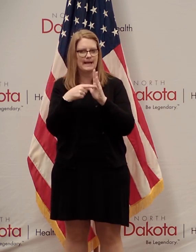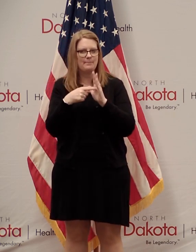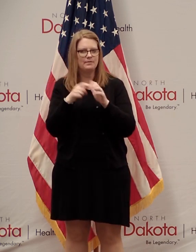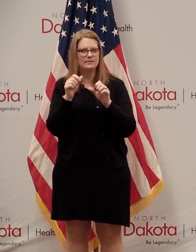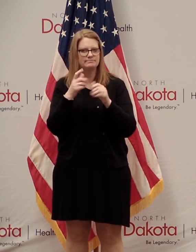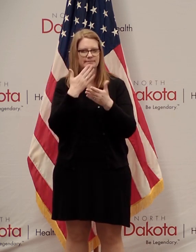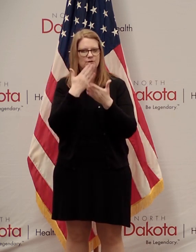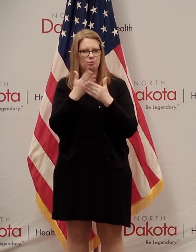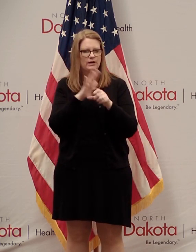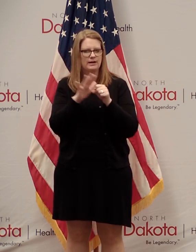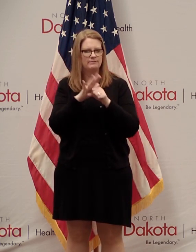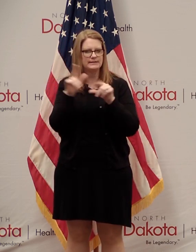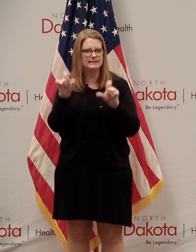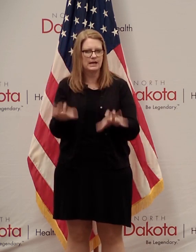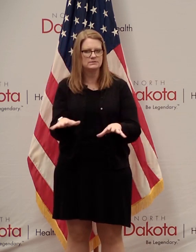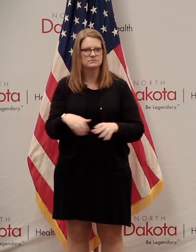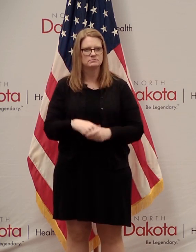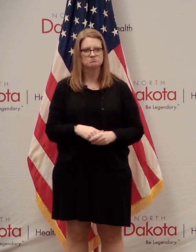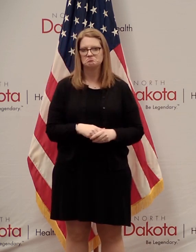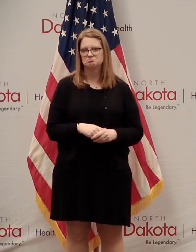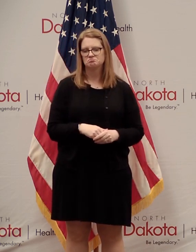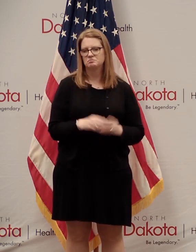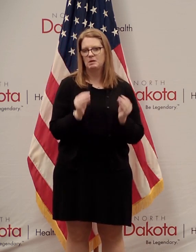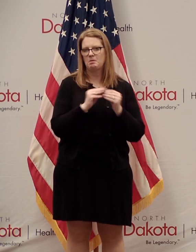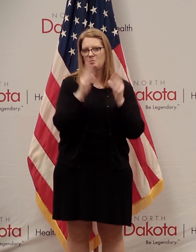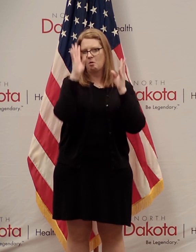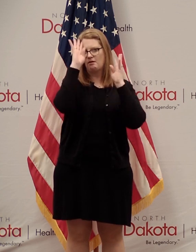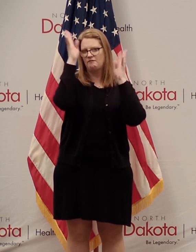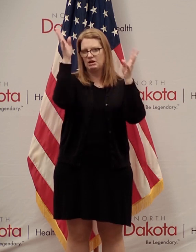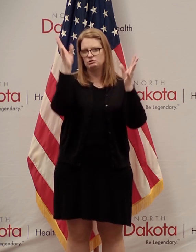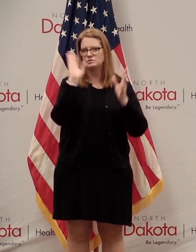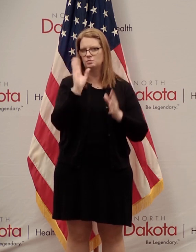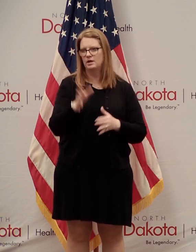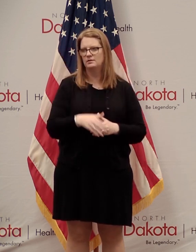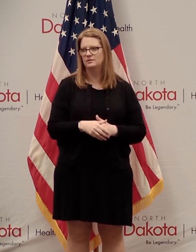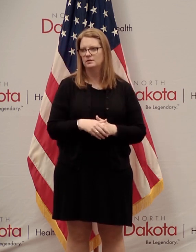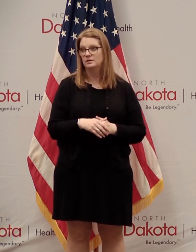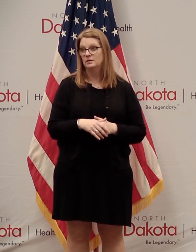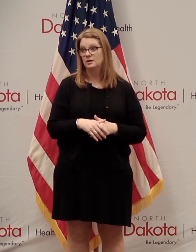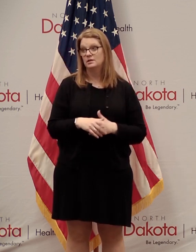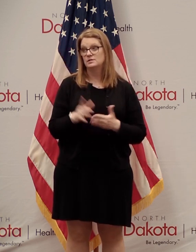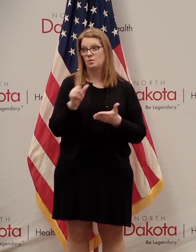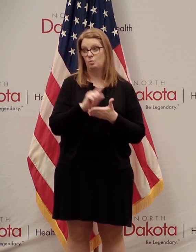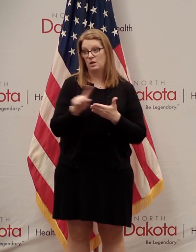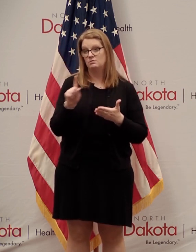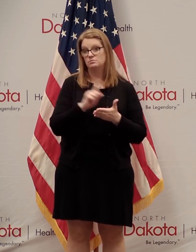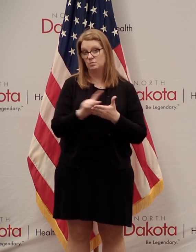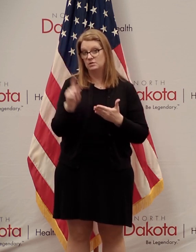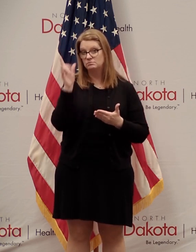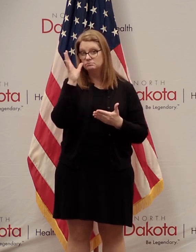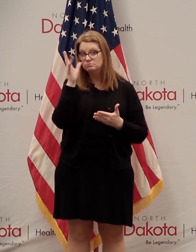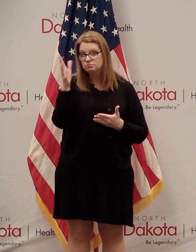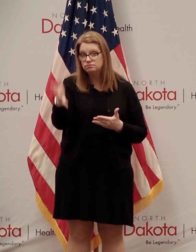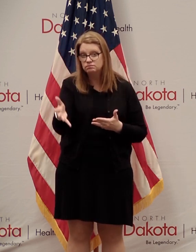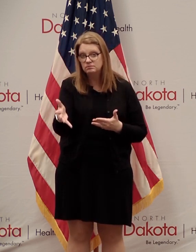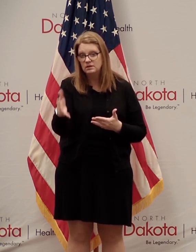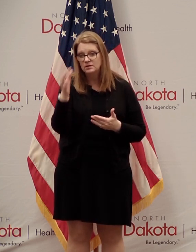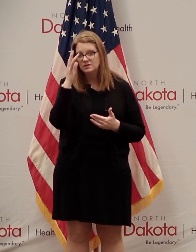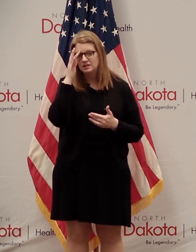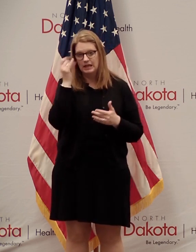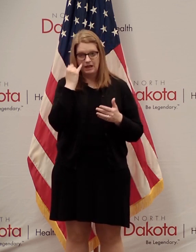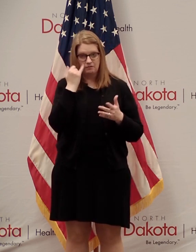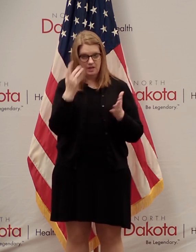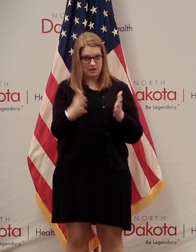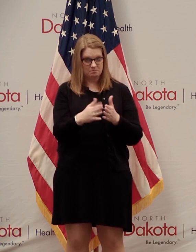to continue to see more innovations like this on this front. But as the weeks unfold down the road, if this helps us get even more